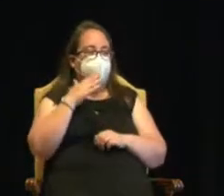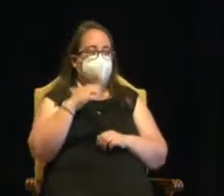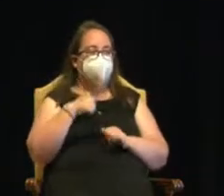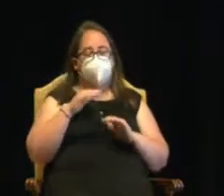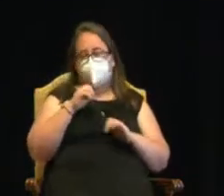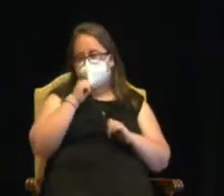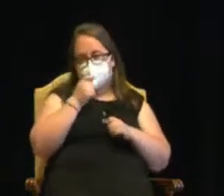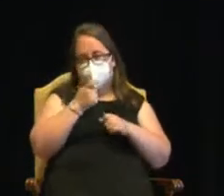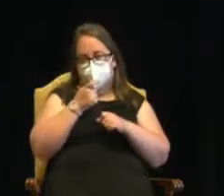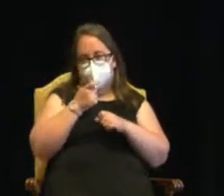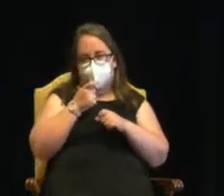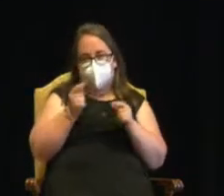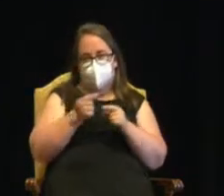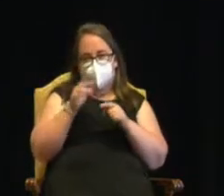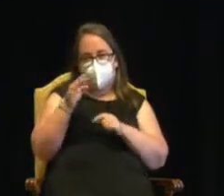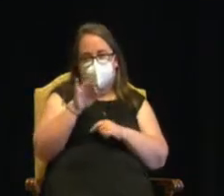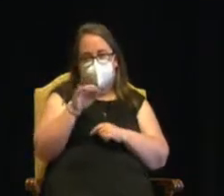feet.